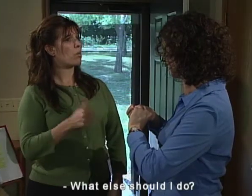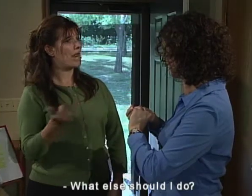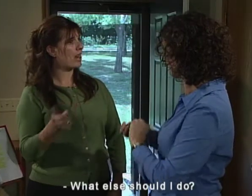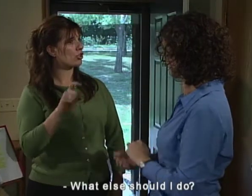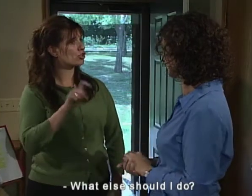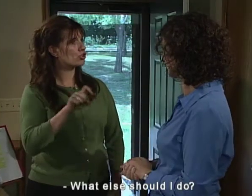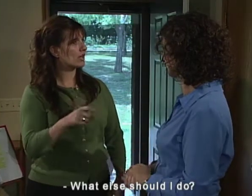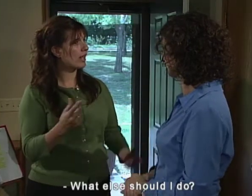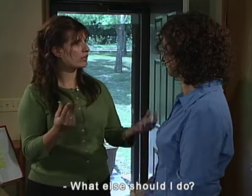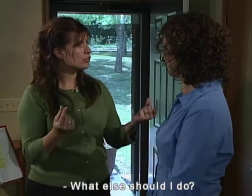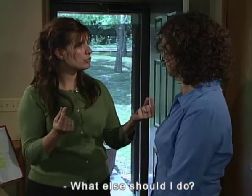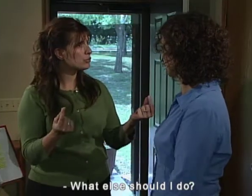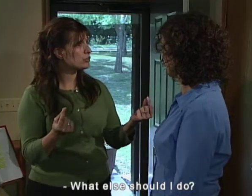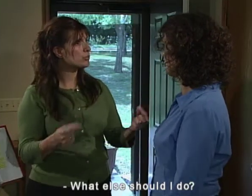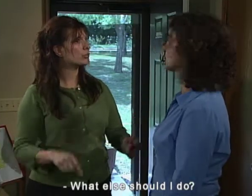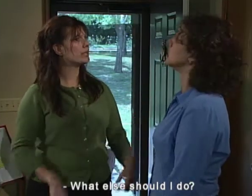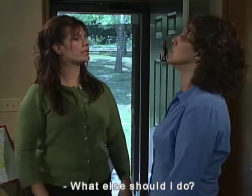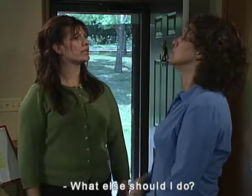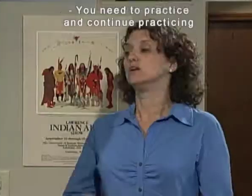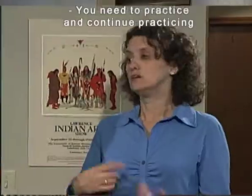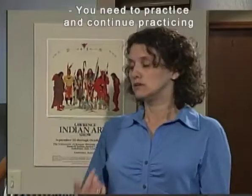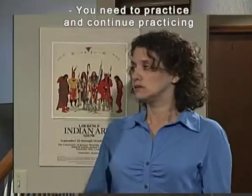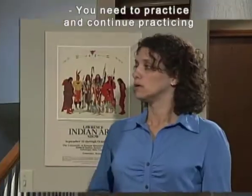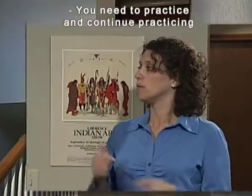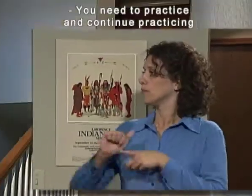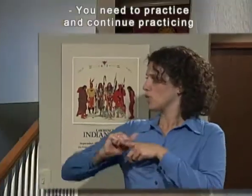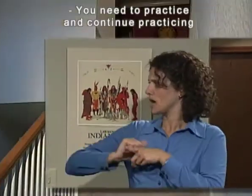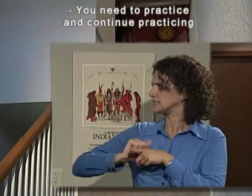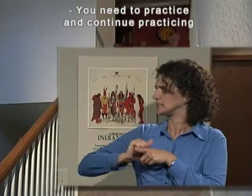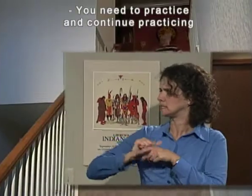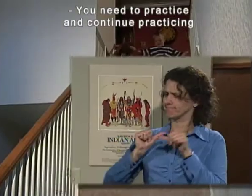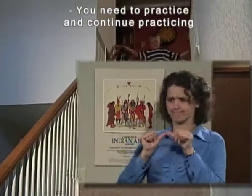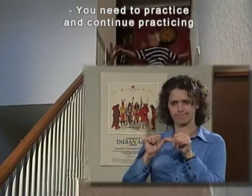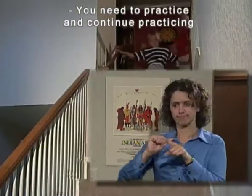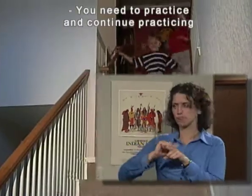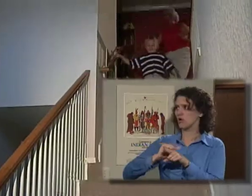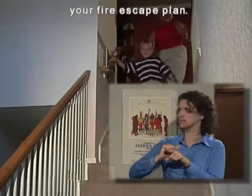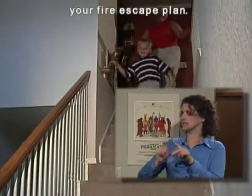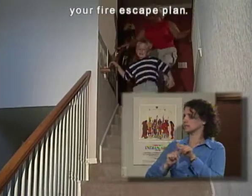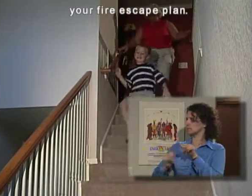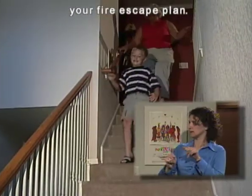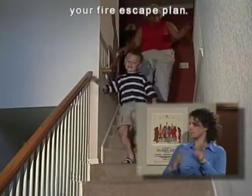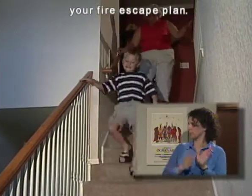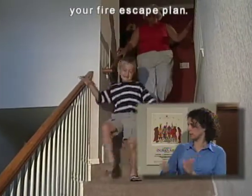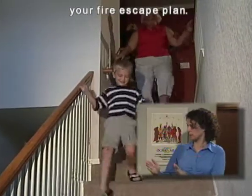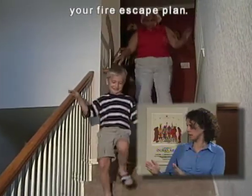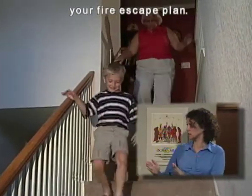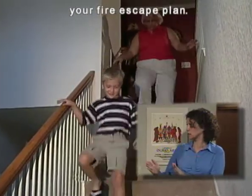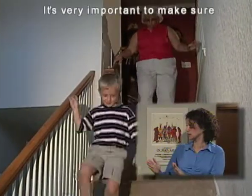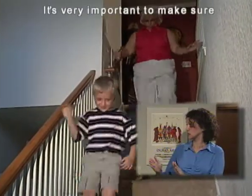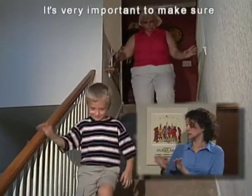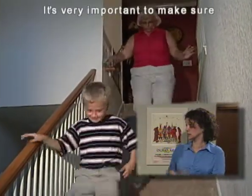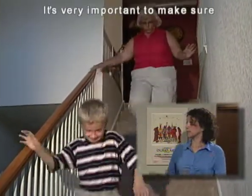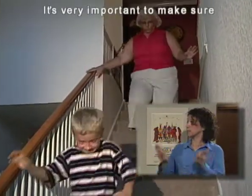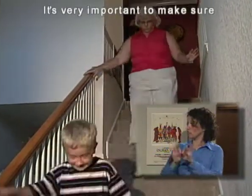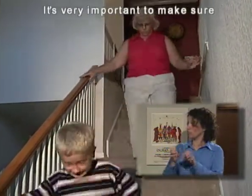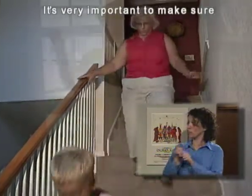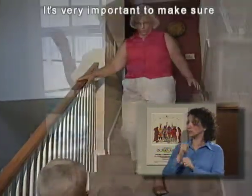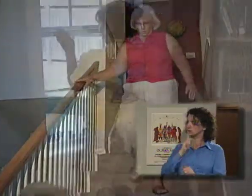What else should I do? You need to practice and continue practicing your fire escape plan. It's very important to make sure